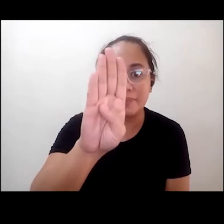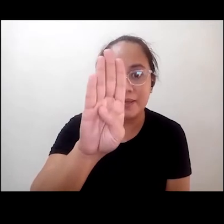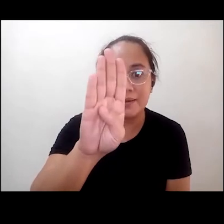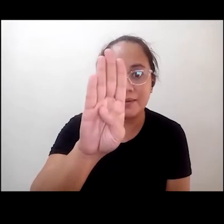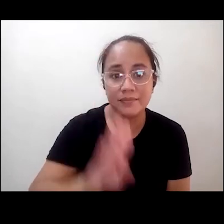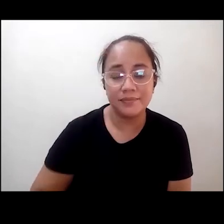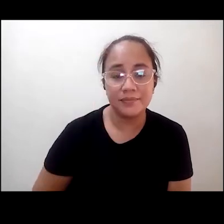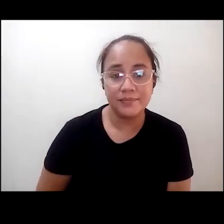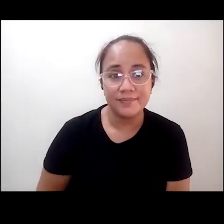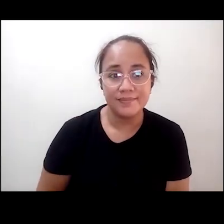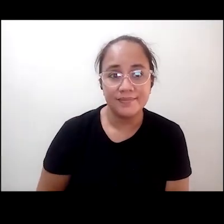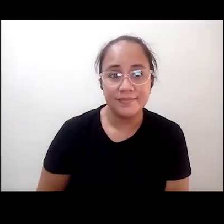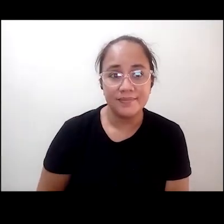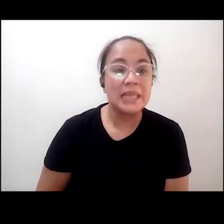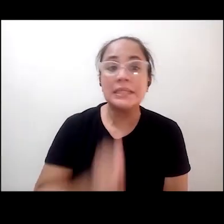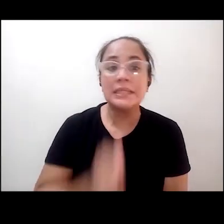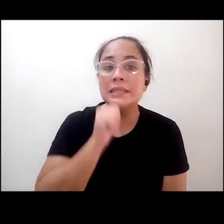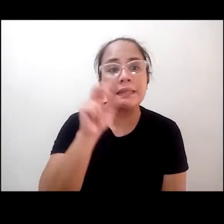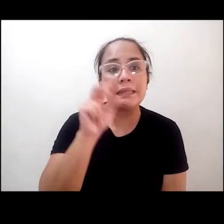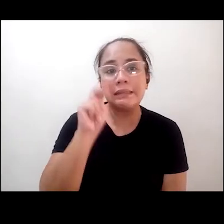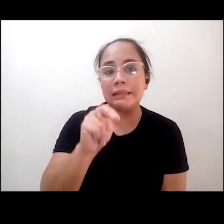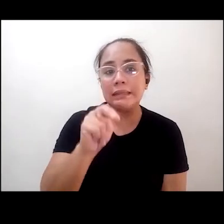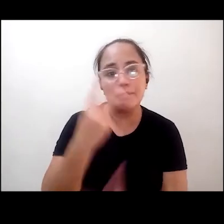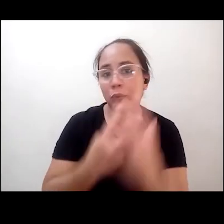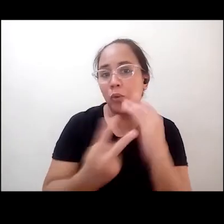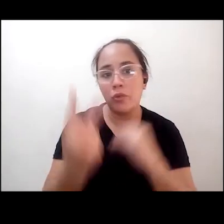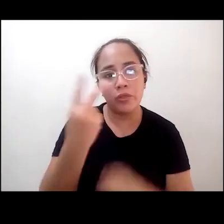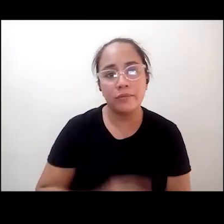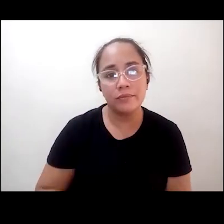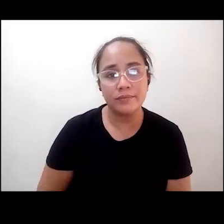You don't need to use both.